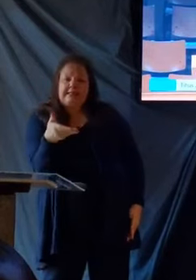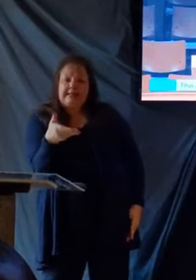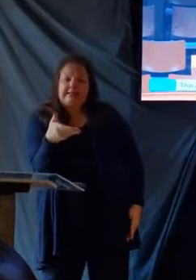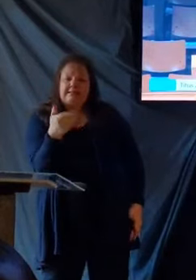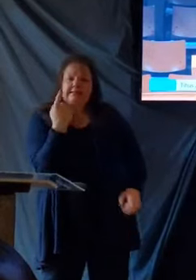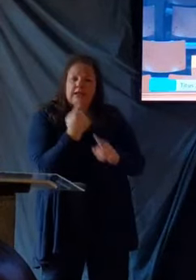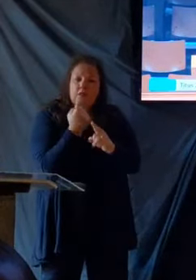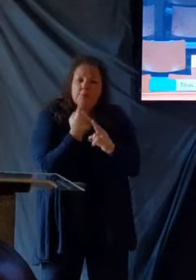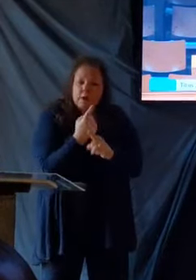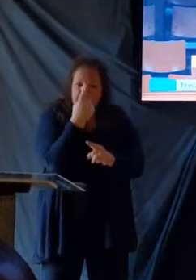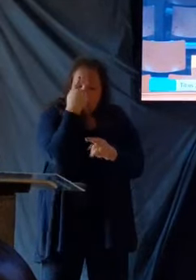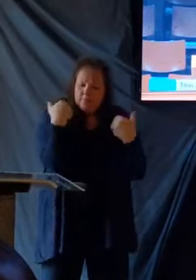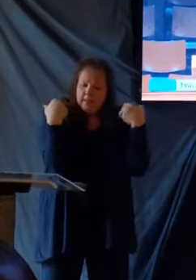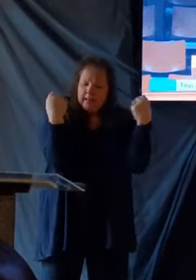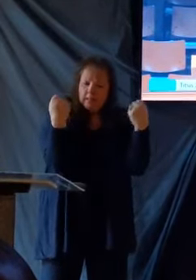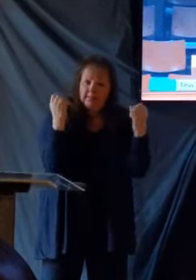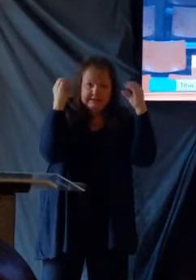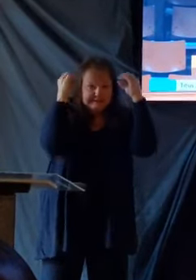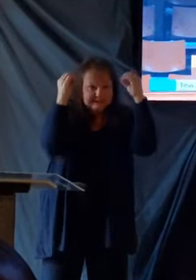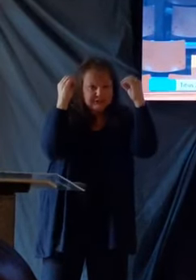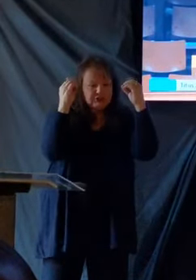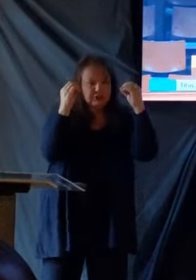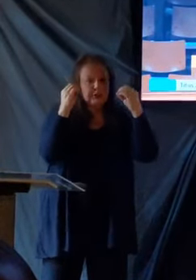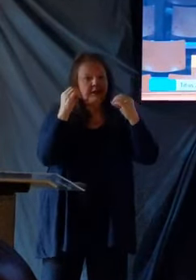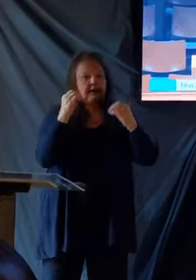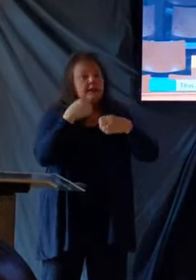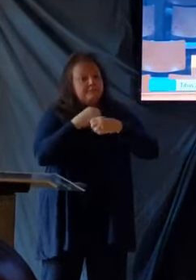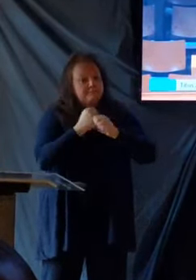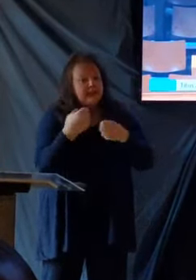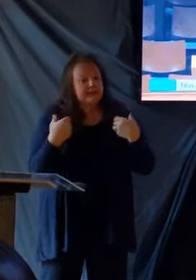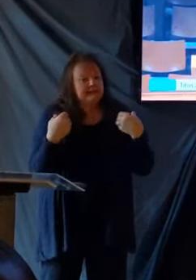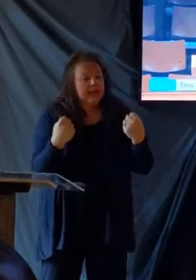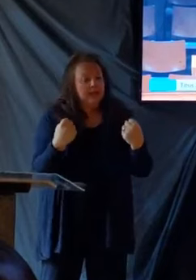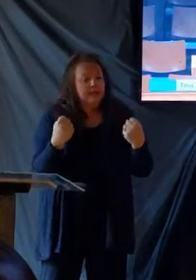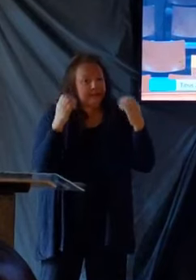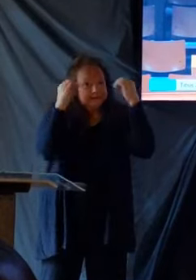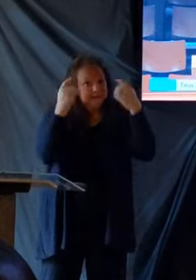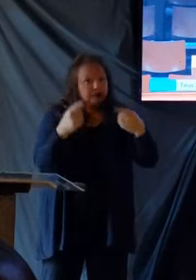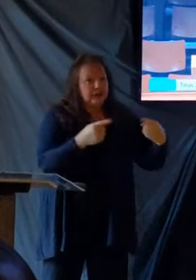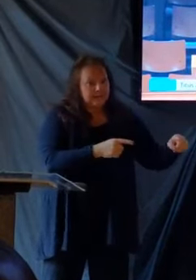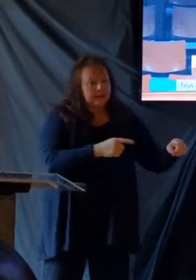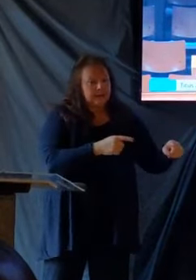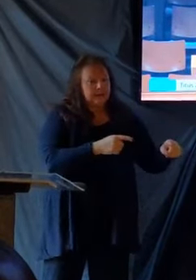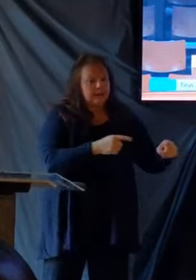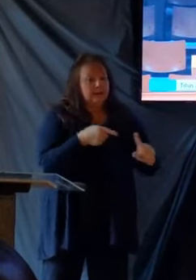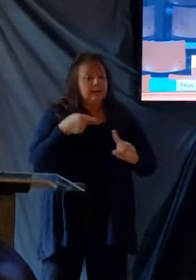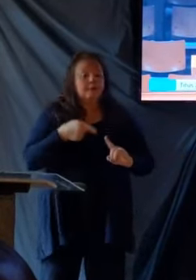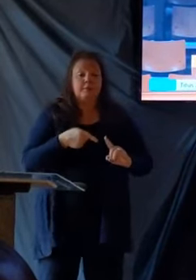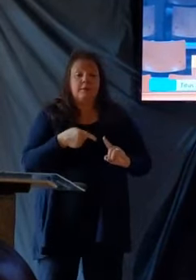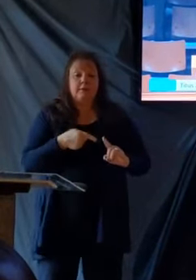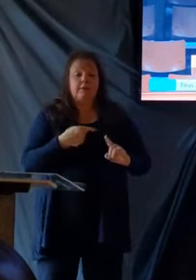are fitting for healthy teaching. That would produce healthy teaching. And you see where he goes now, the